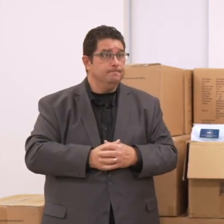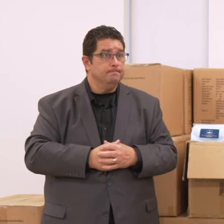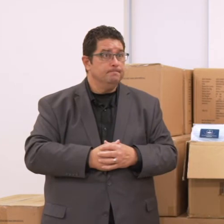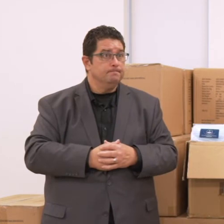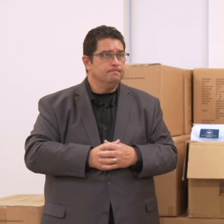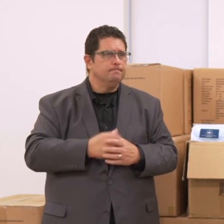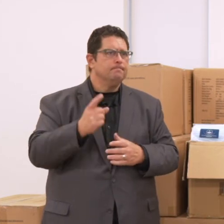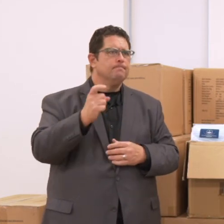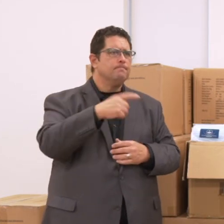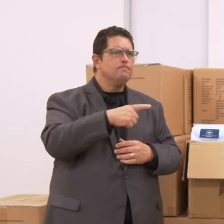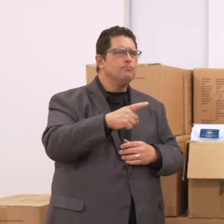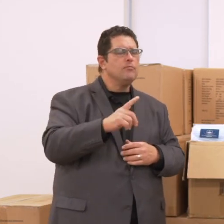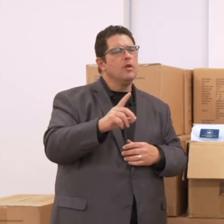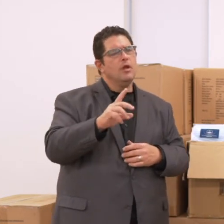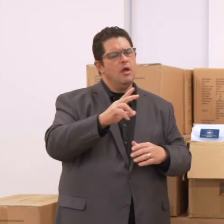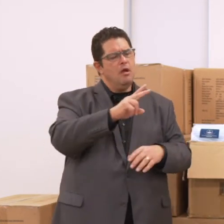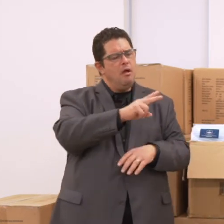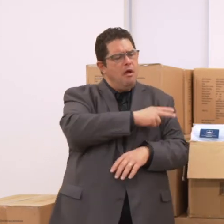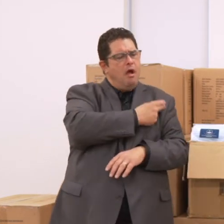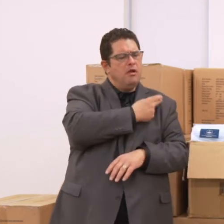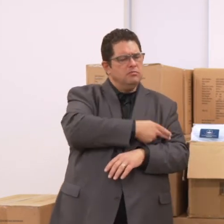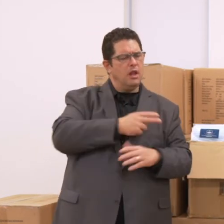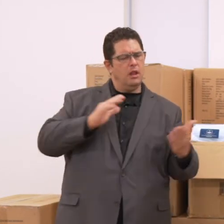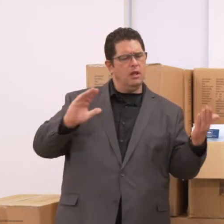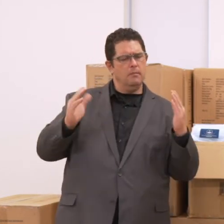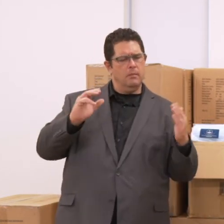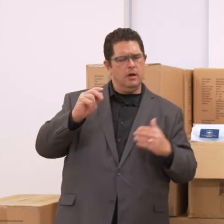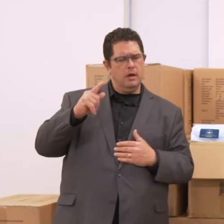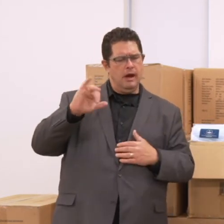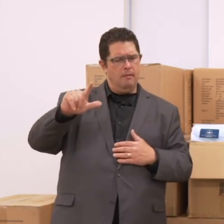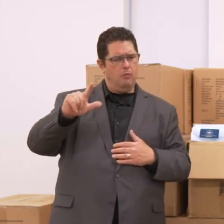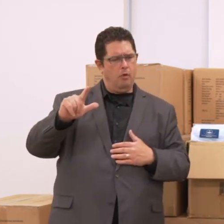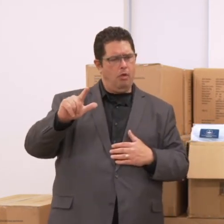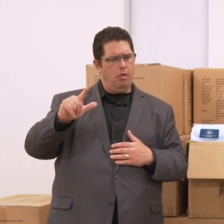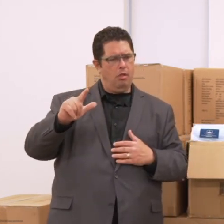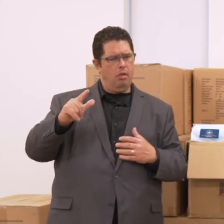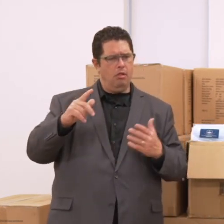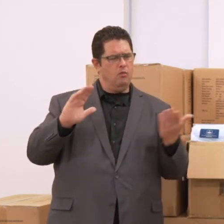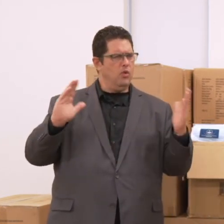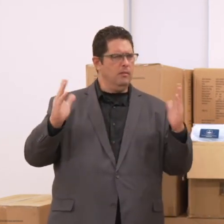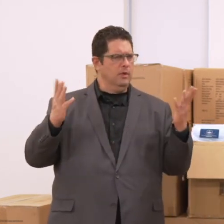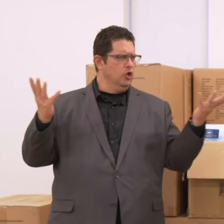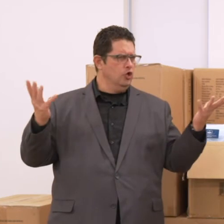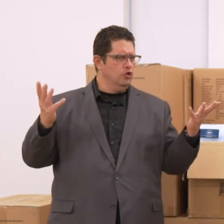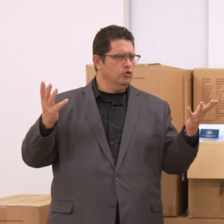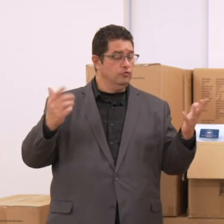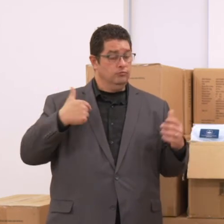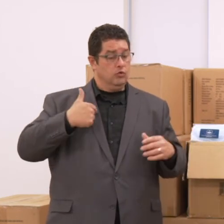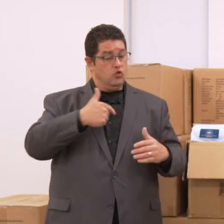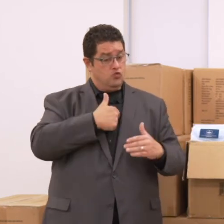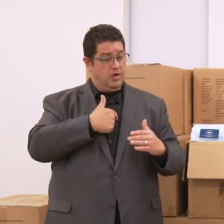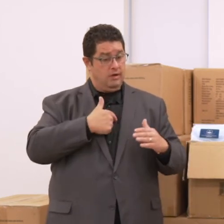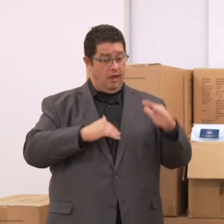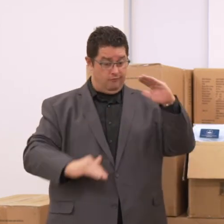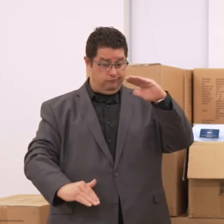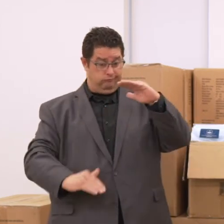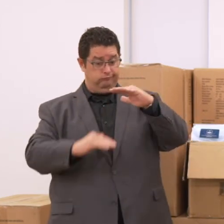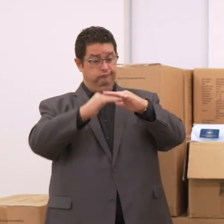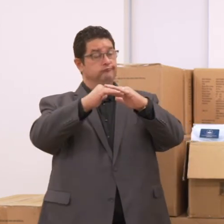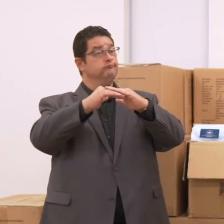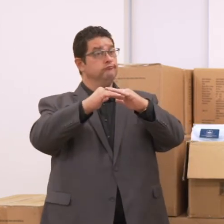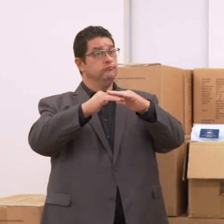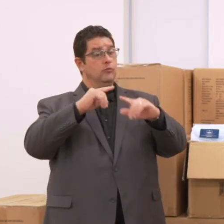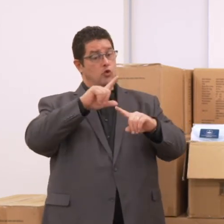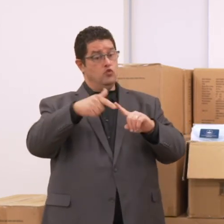Where are the hospitals compared to right now, compared to April? How do they compare? We have reached the threshold that when